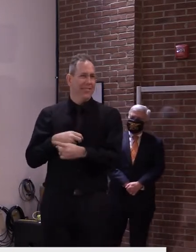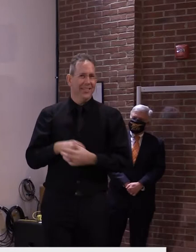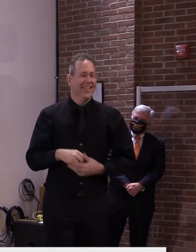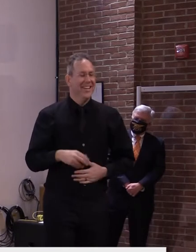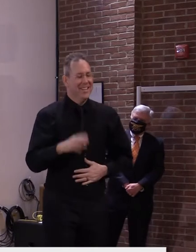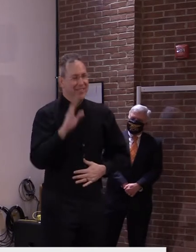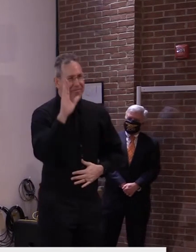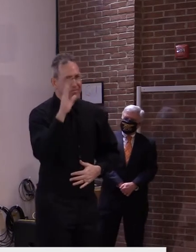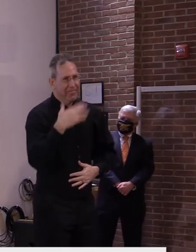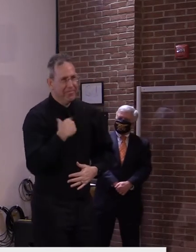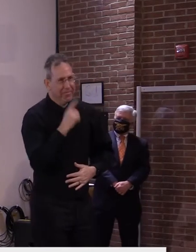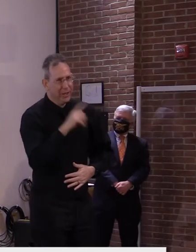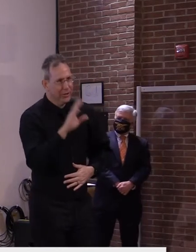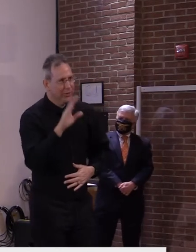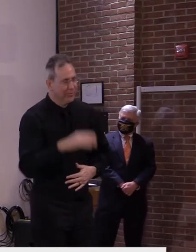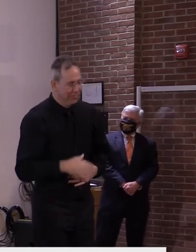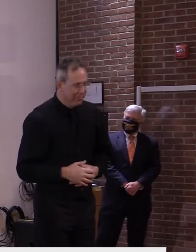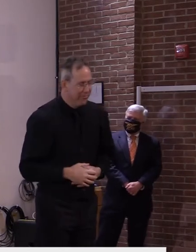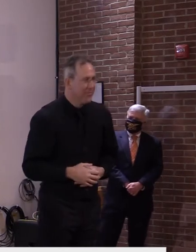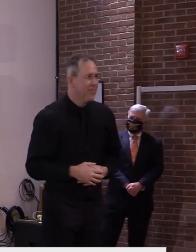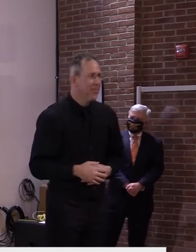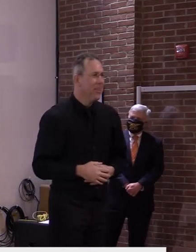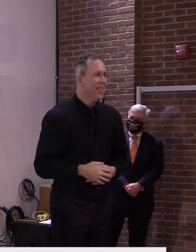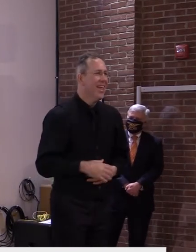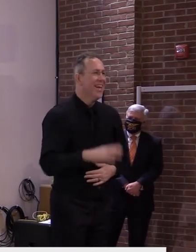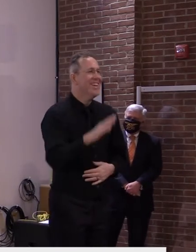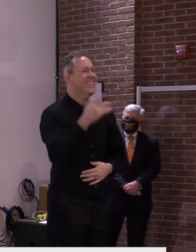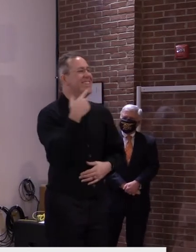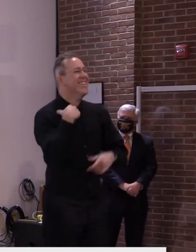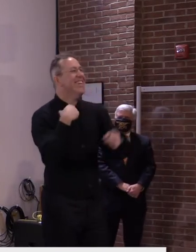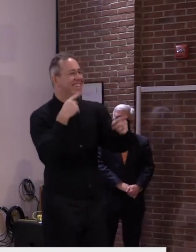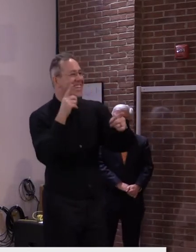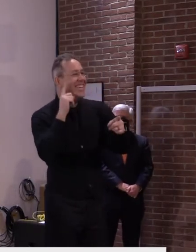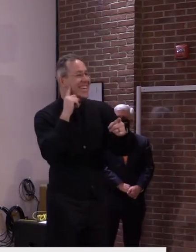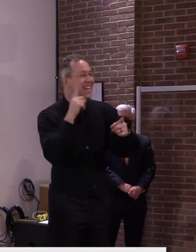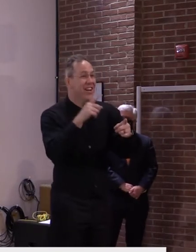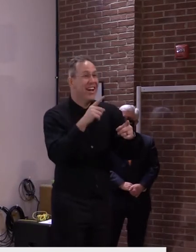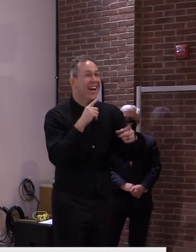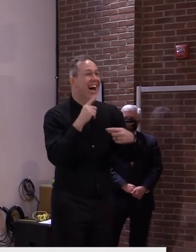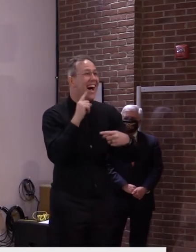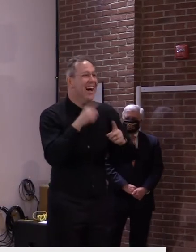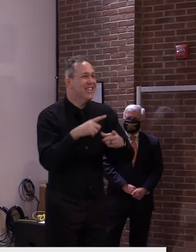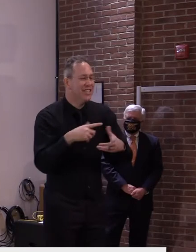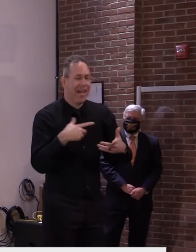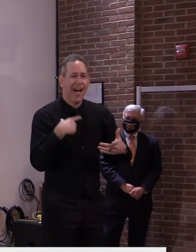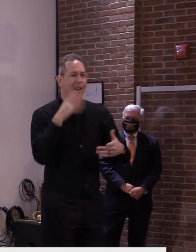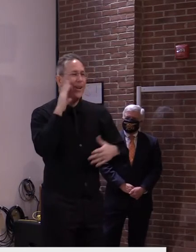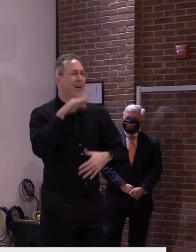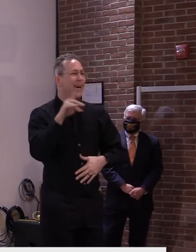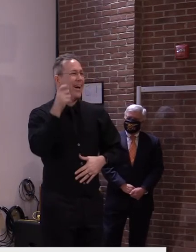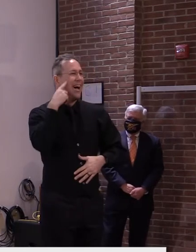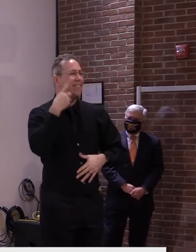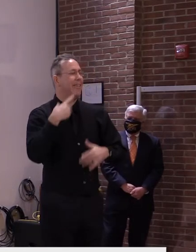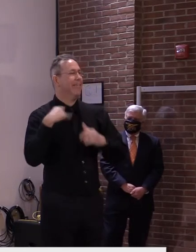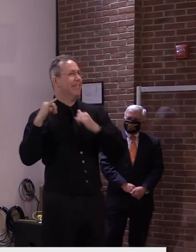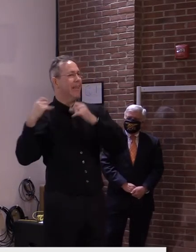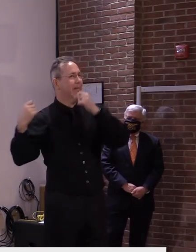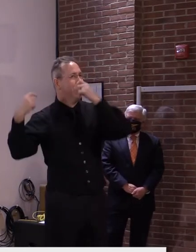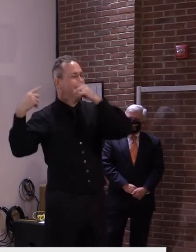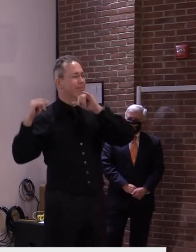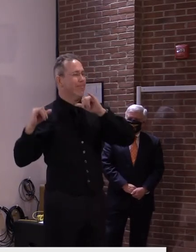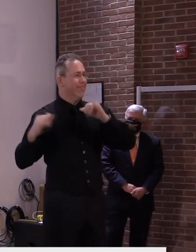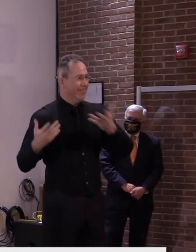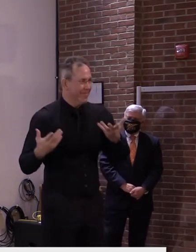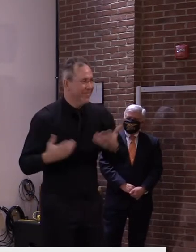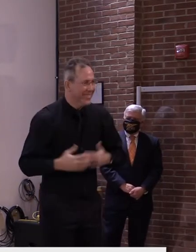As you'll hear from my answer, he could give my answer, so that's not a problem. Because this is, you know, this is like one of those headline pieces